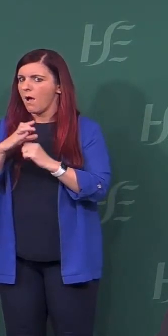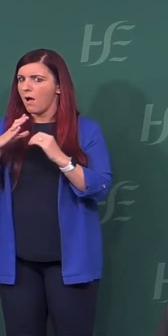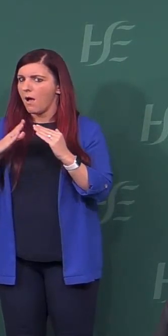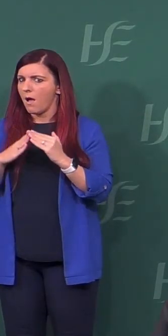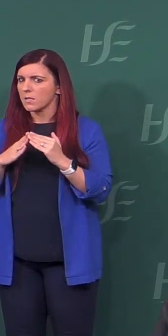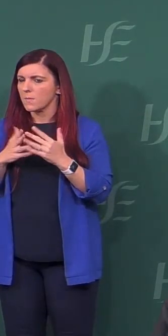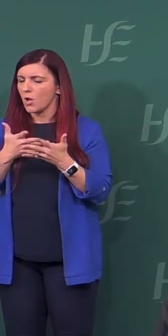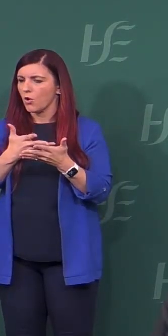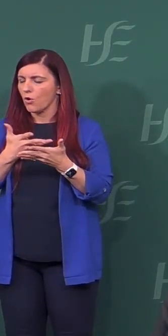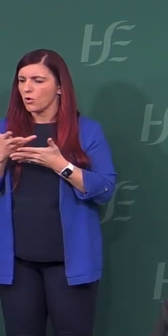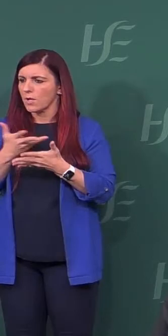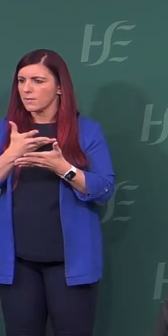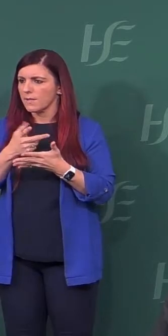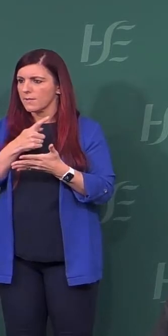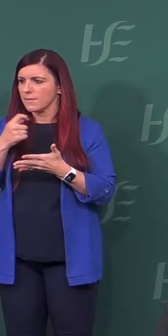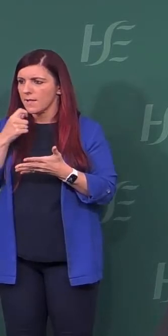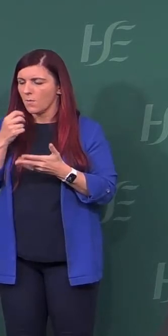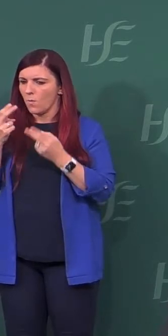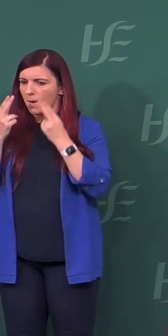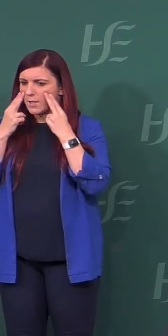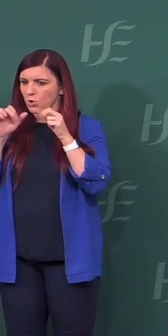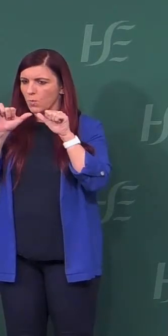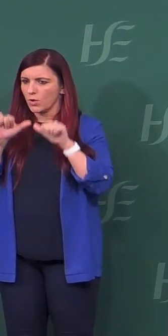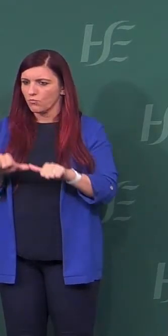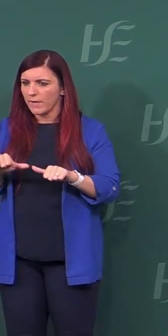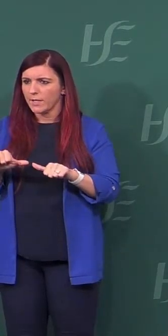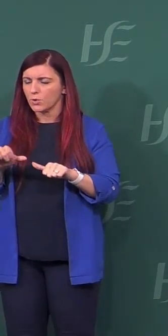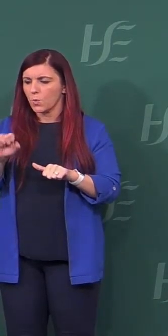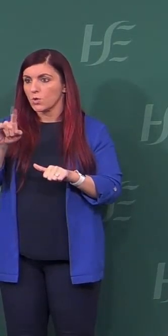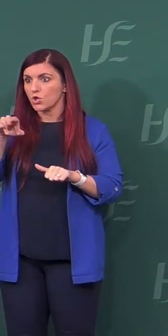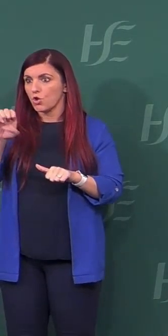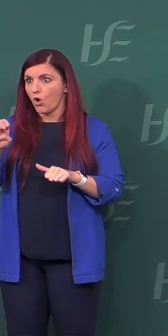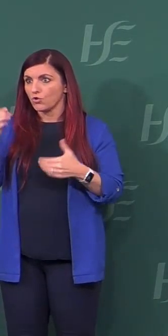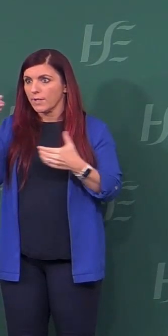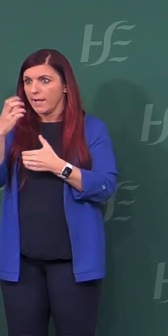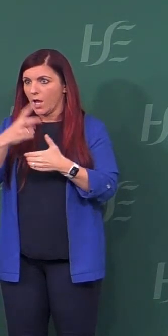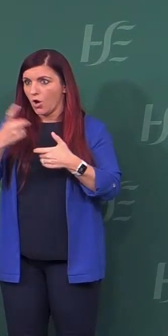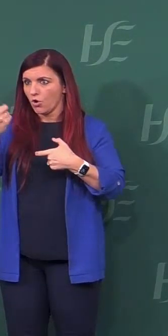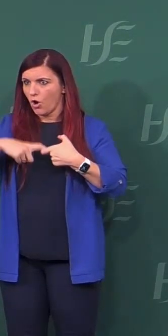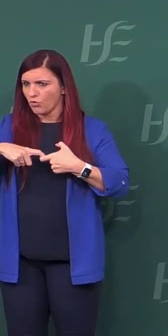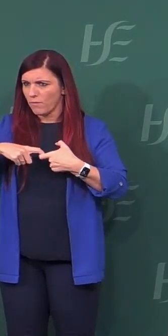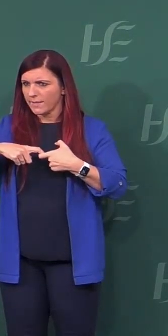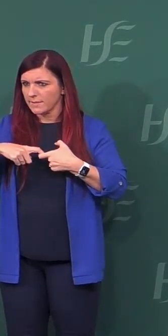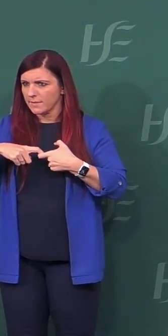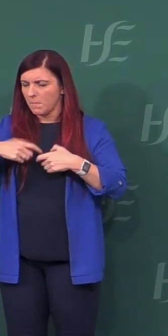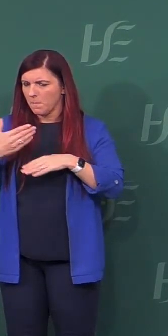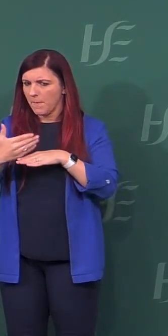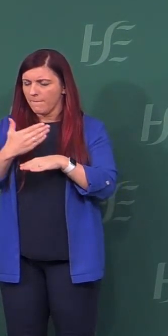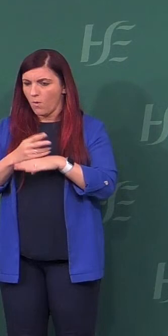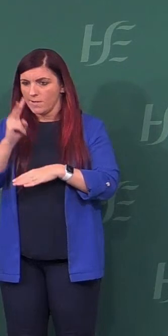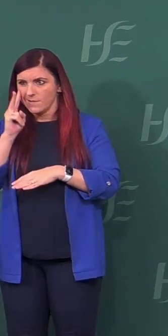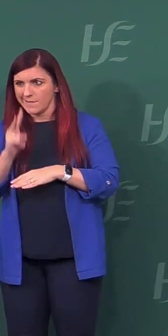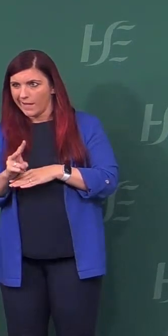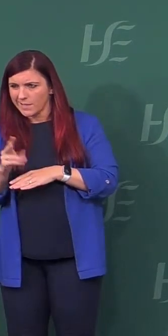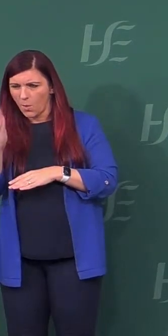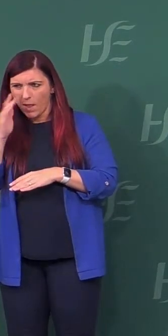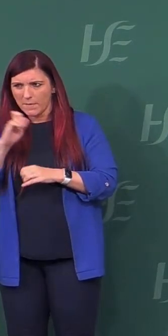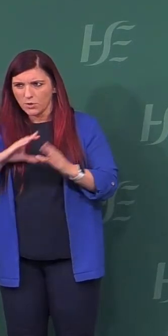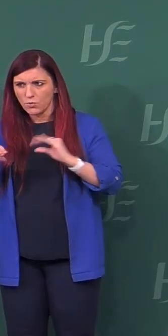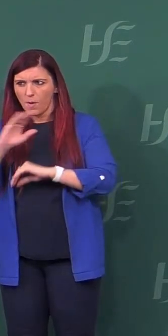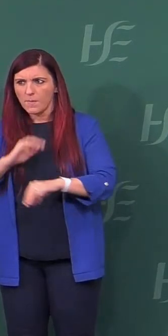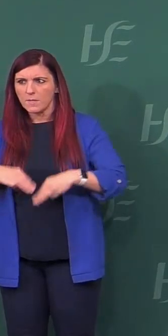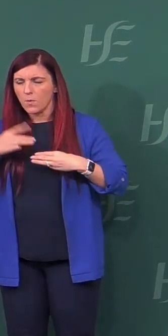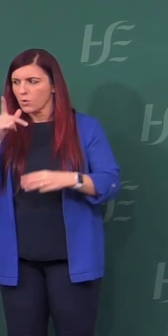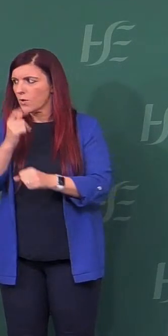to agree to the terms of this launch-to-care contract before seeing it. And I know there was a tweet from the HSE saying maybe has that